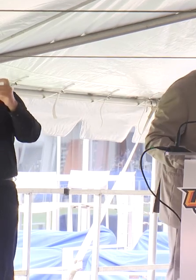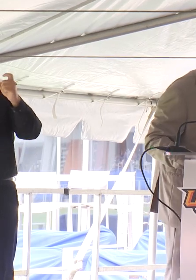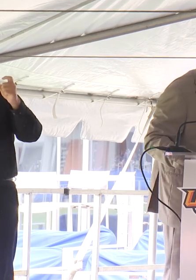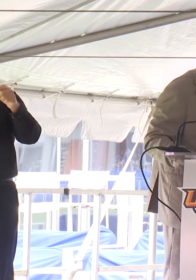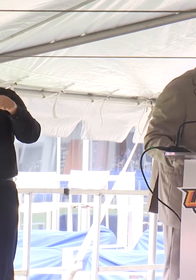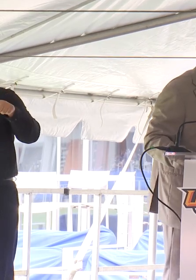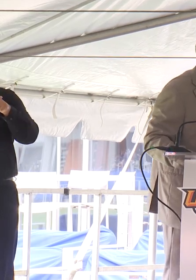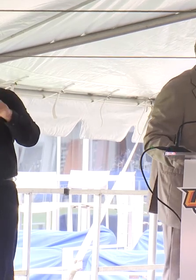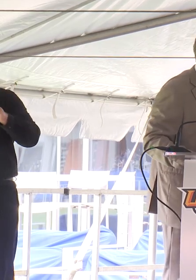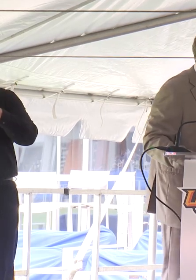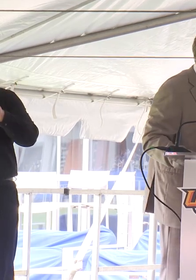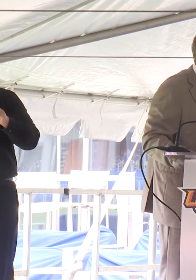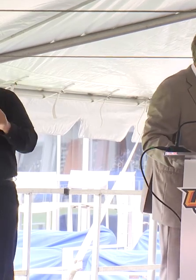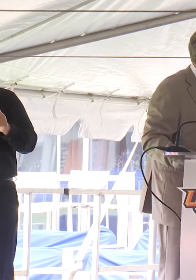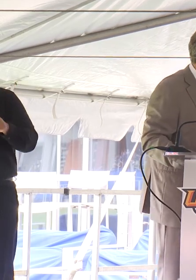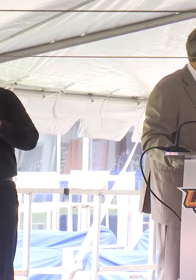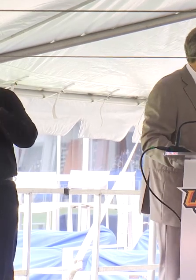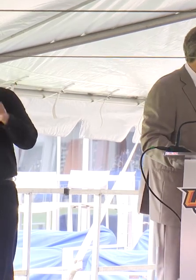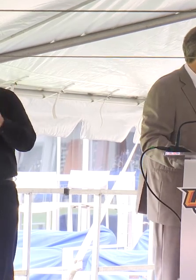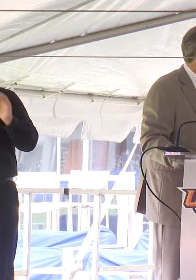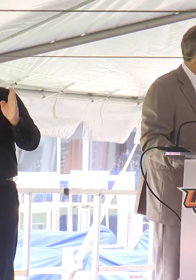championship.